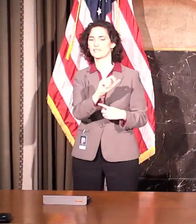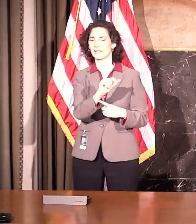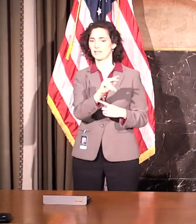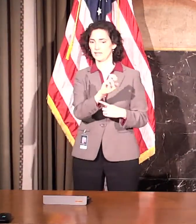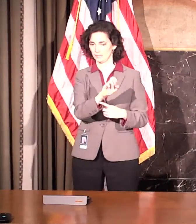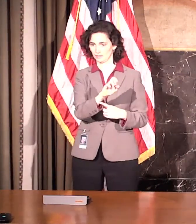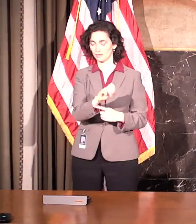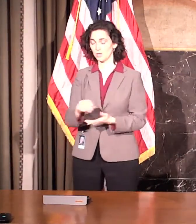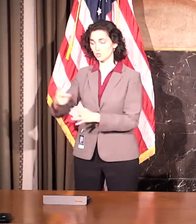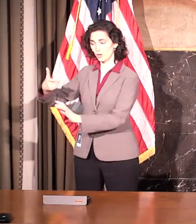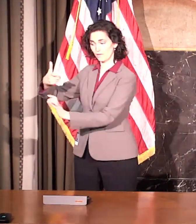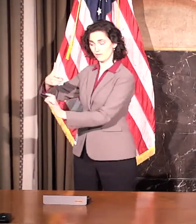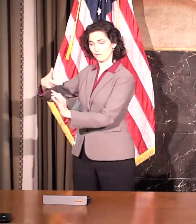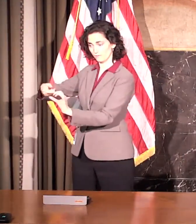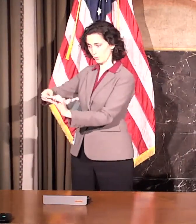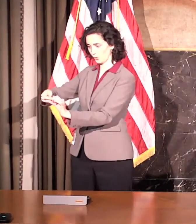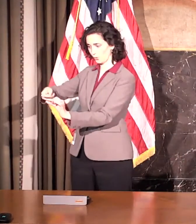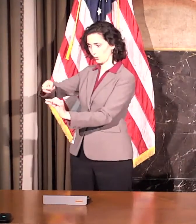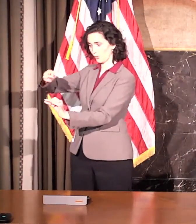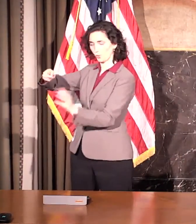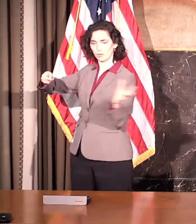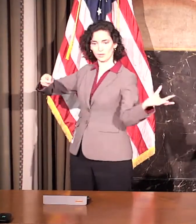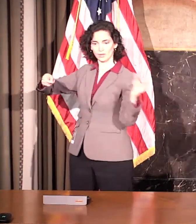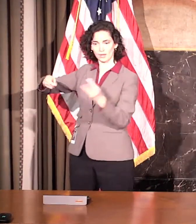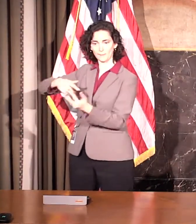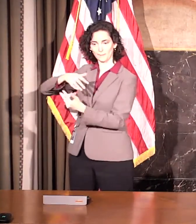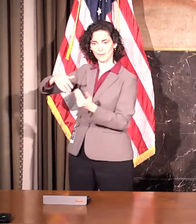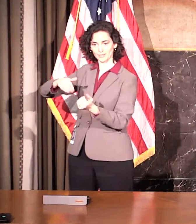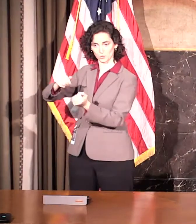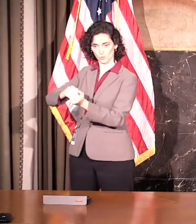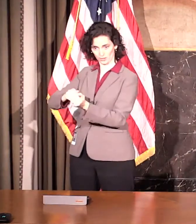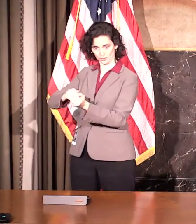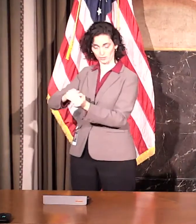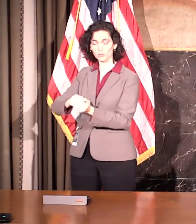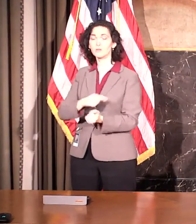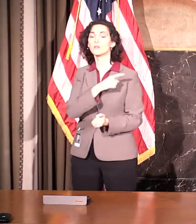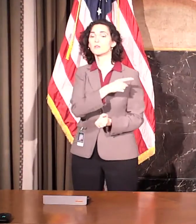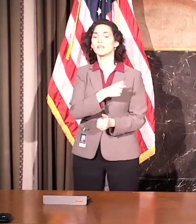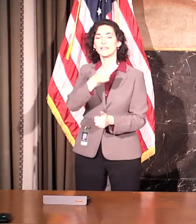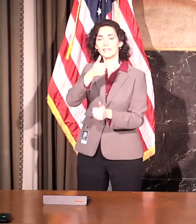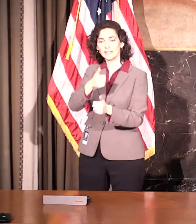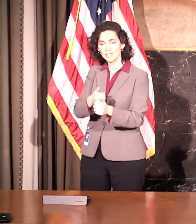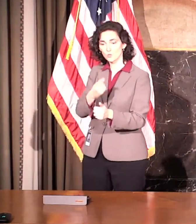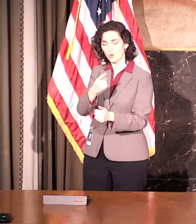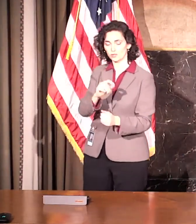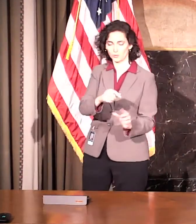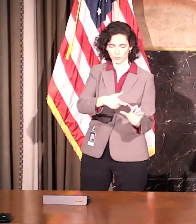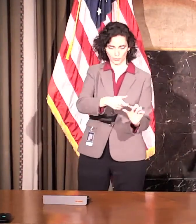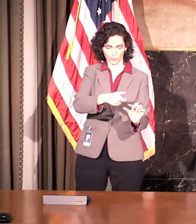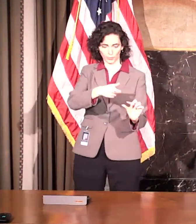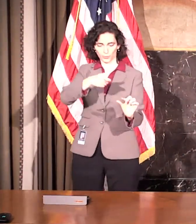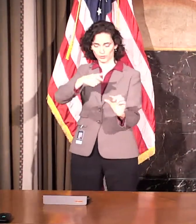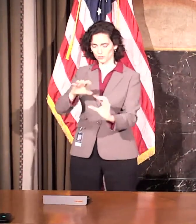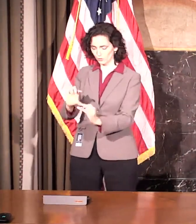of vaccine, every one of those that he did had a 6th dose, and what